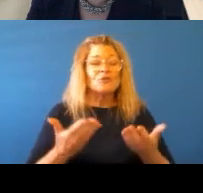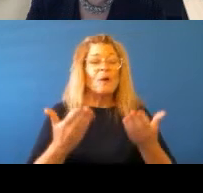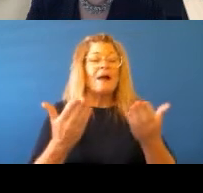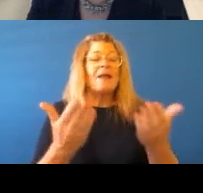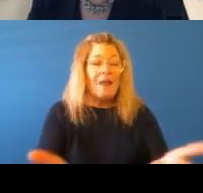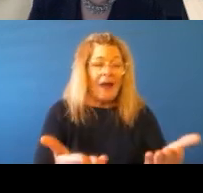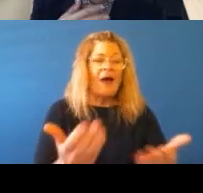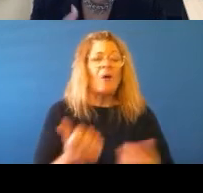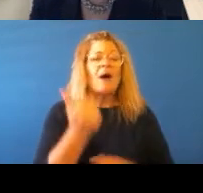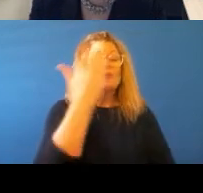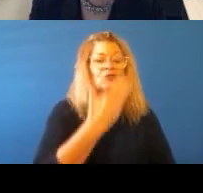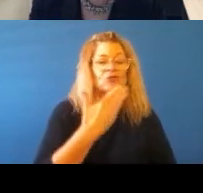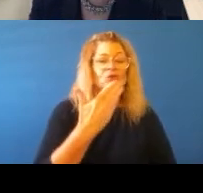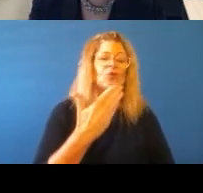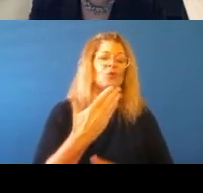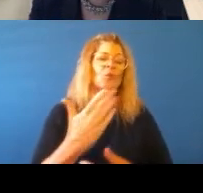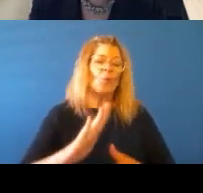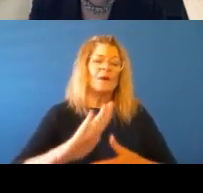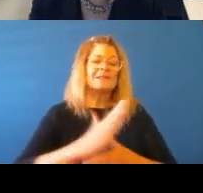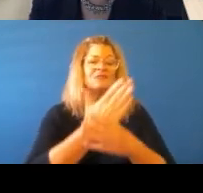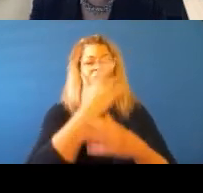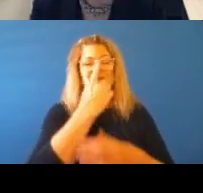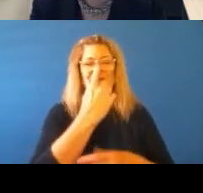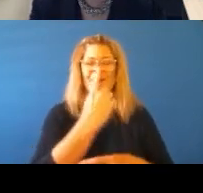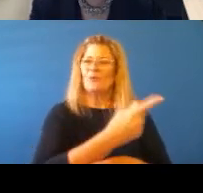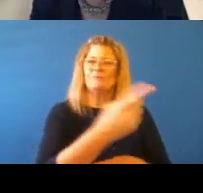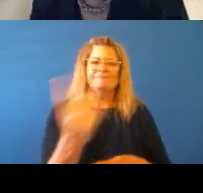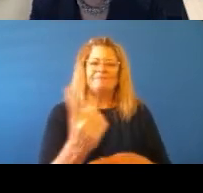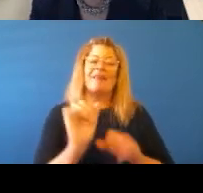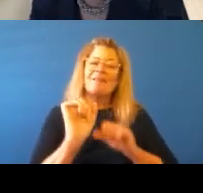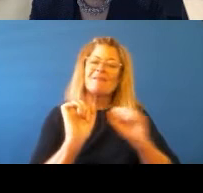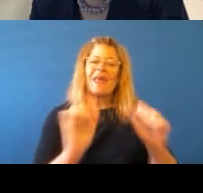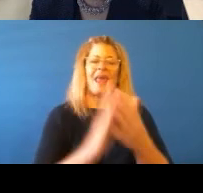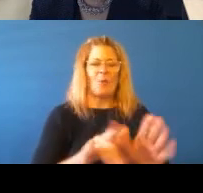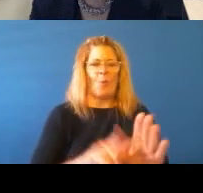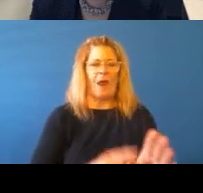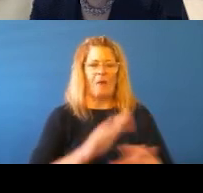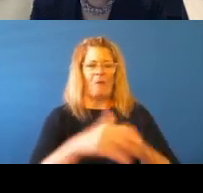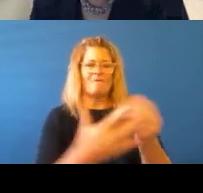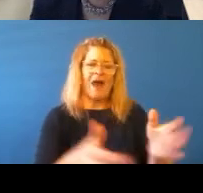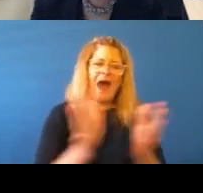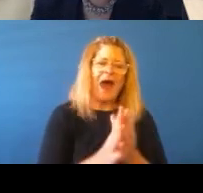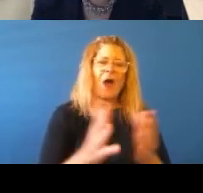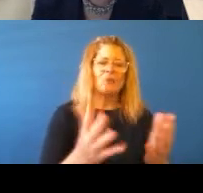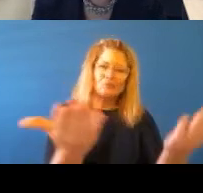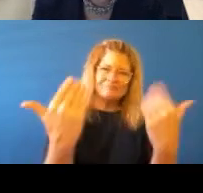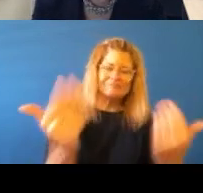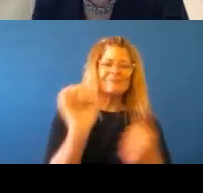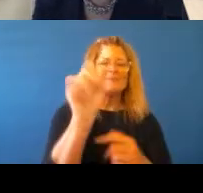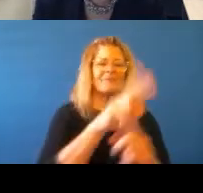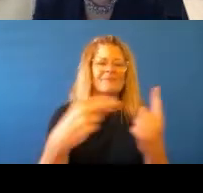that accommodates their way of life, rather than expect them to accommodate